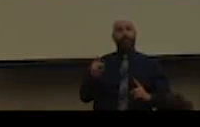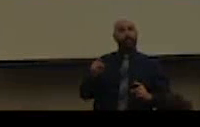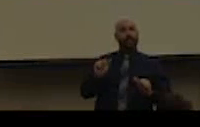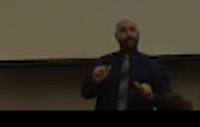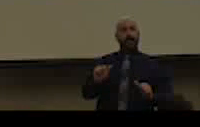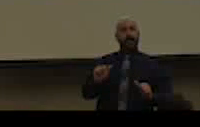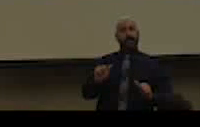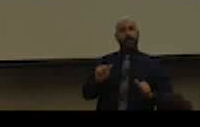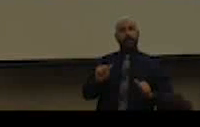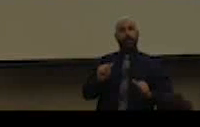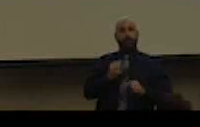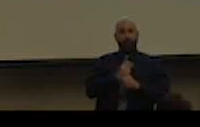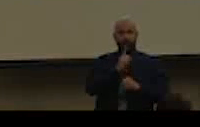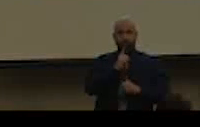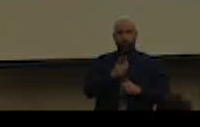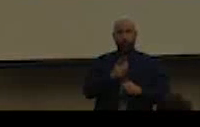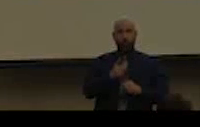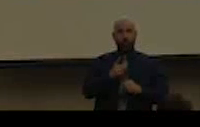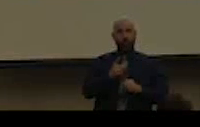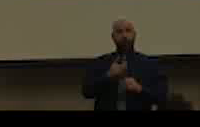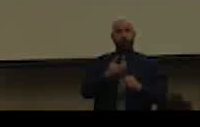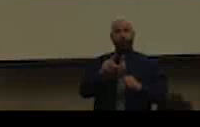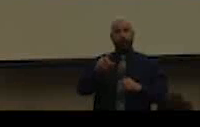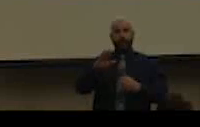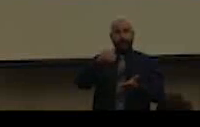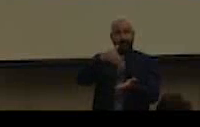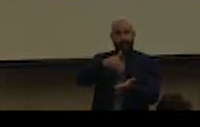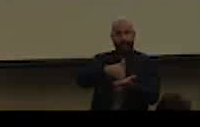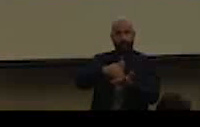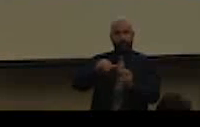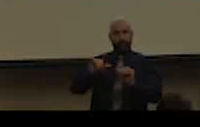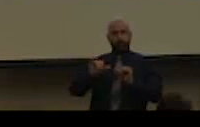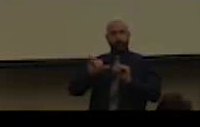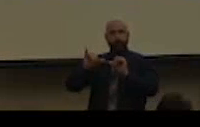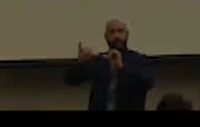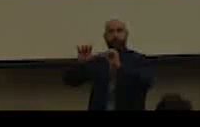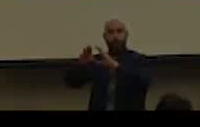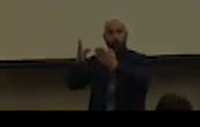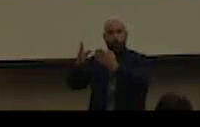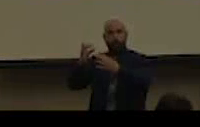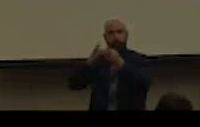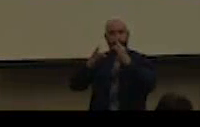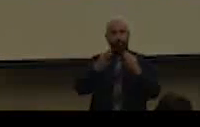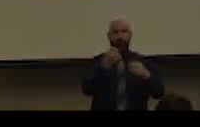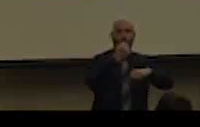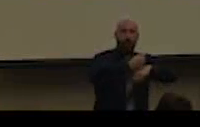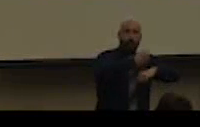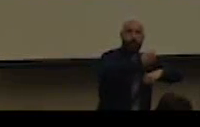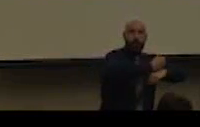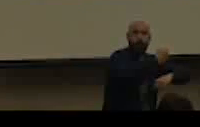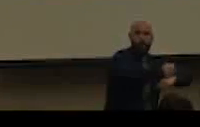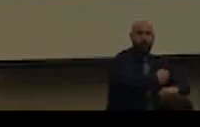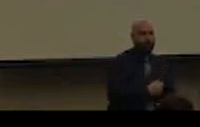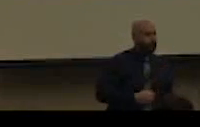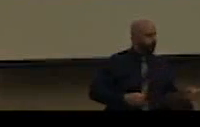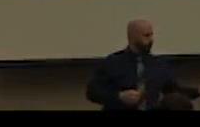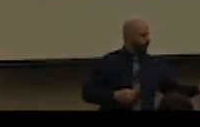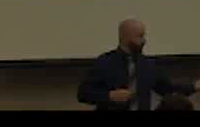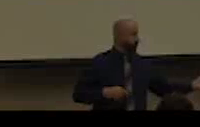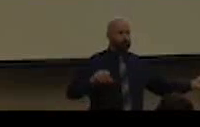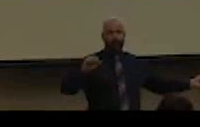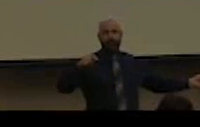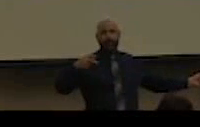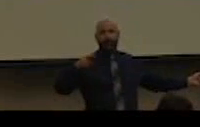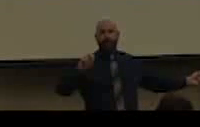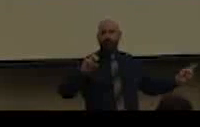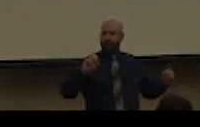and closing, which has the ripple effect of kids do or don't get service. Is this for any center or is it type 3? This is any center.